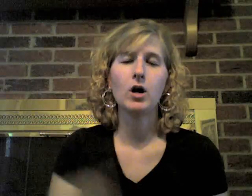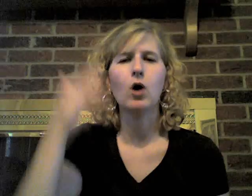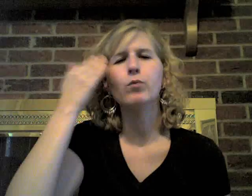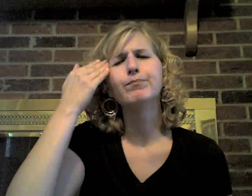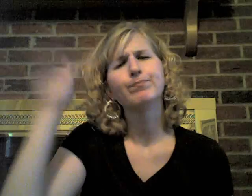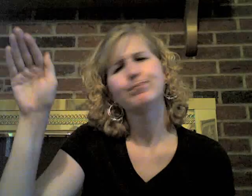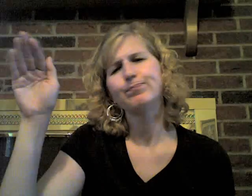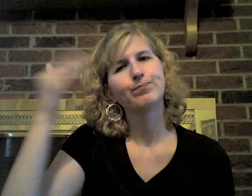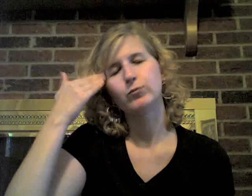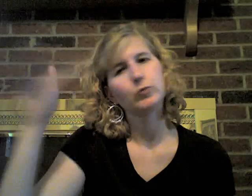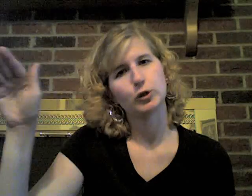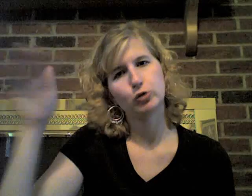know.